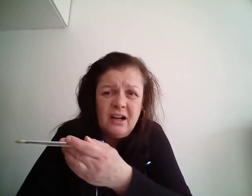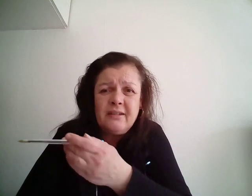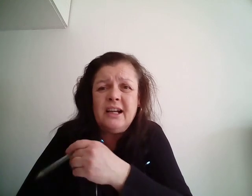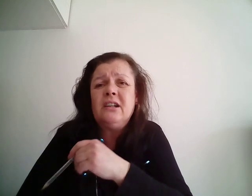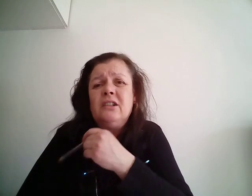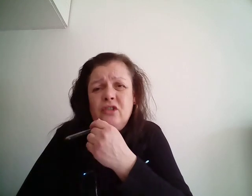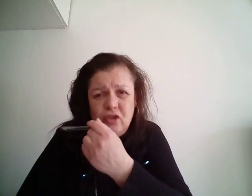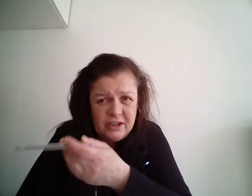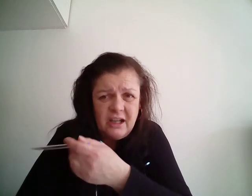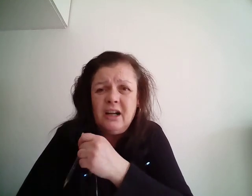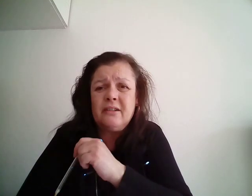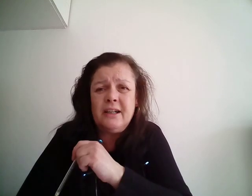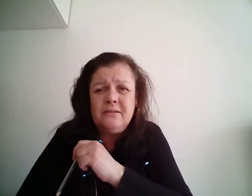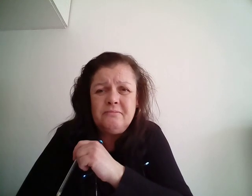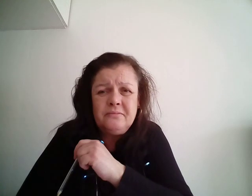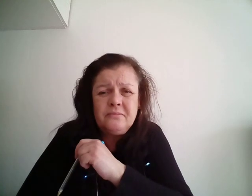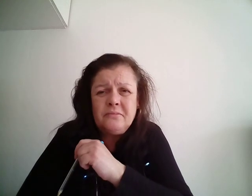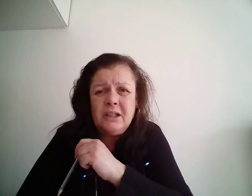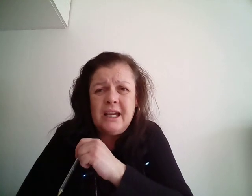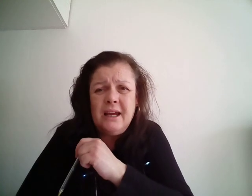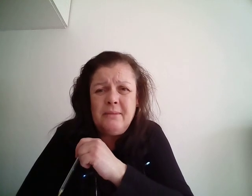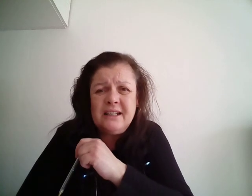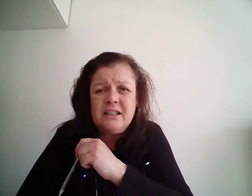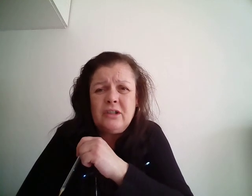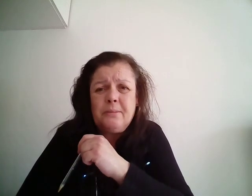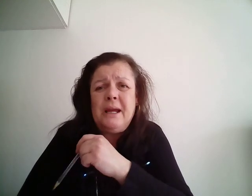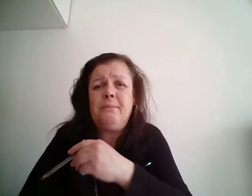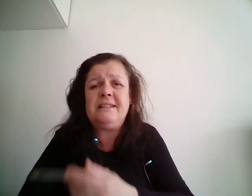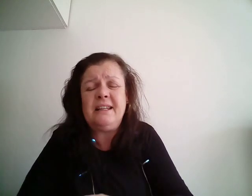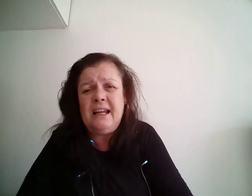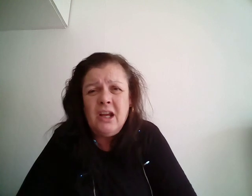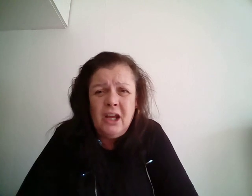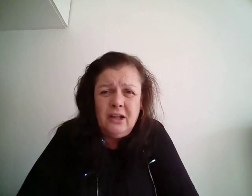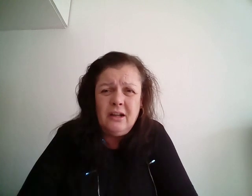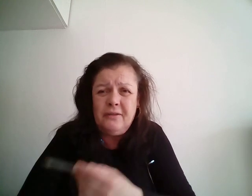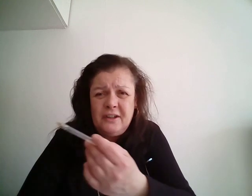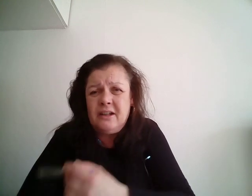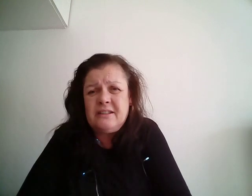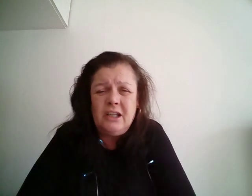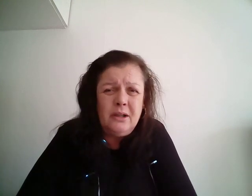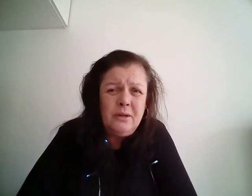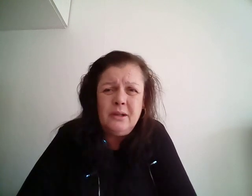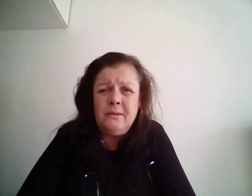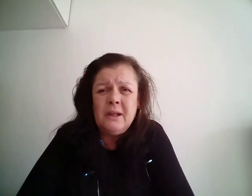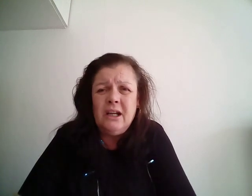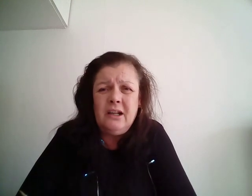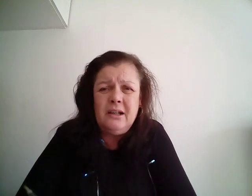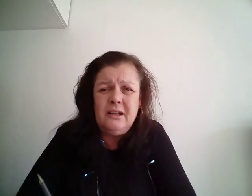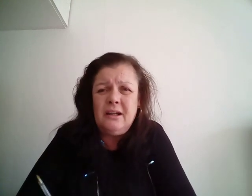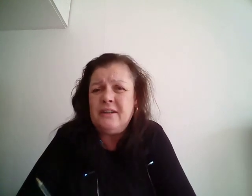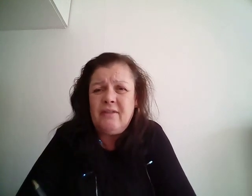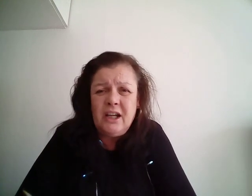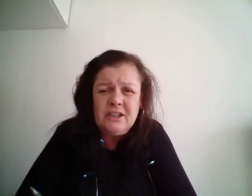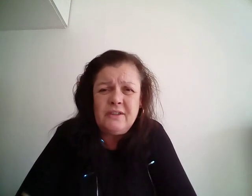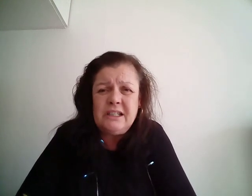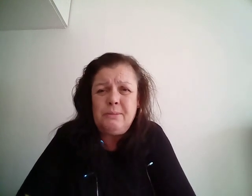Nisara Jisara. Okay, my delicious little babies. And then, you know, for those of you who have never heard of it